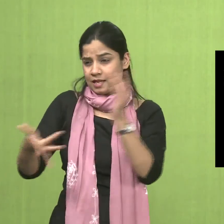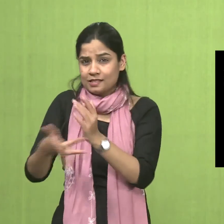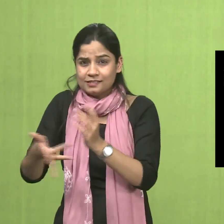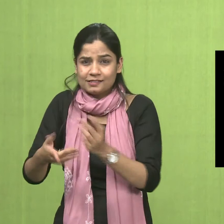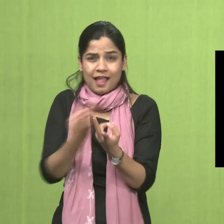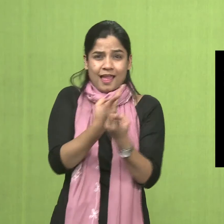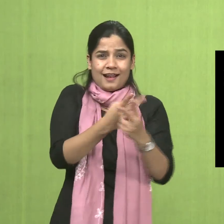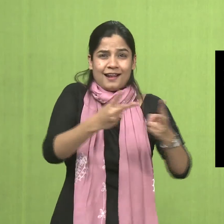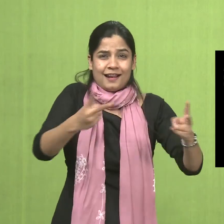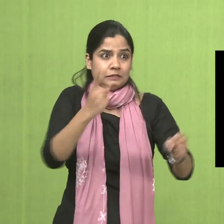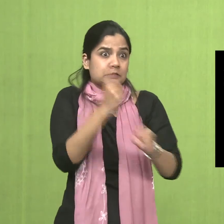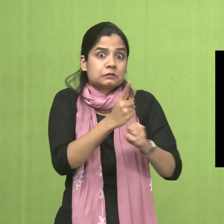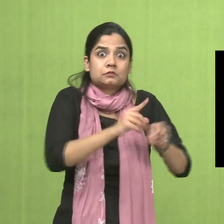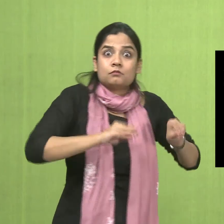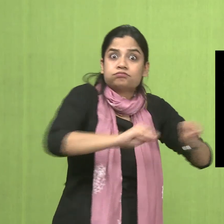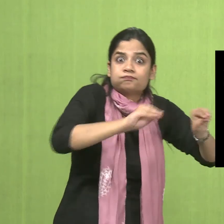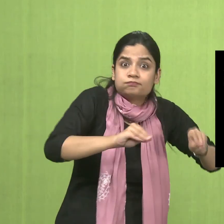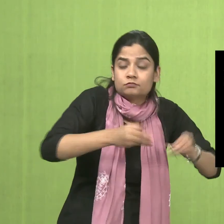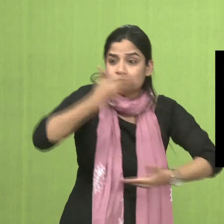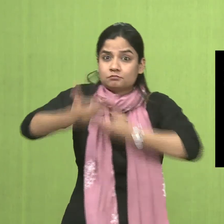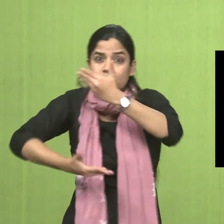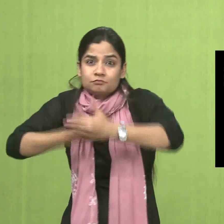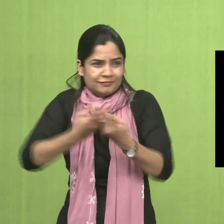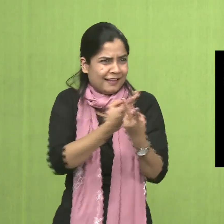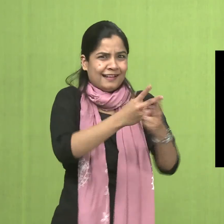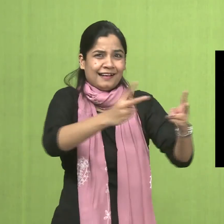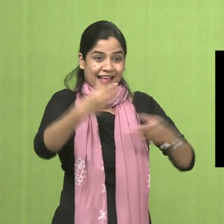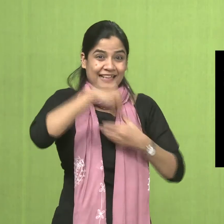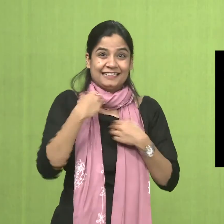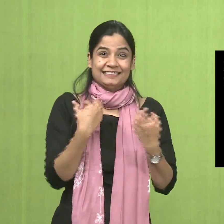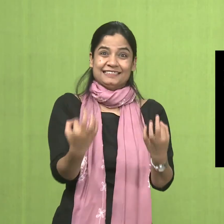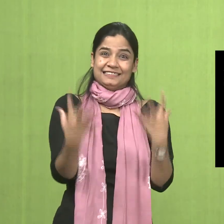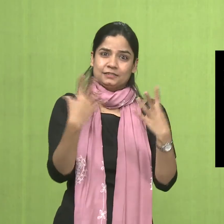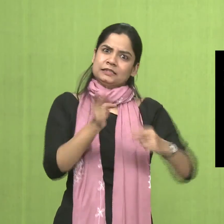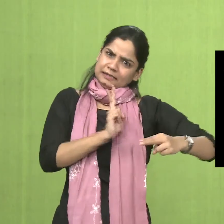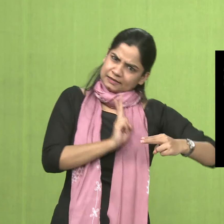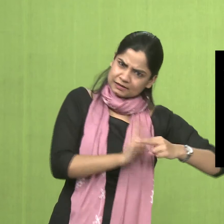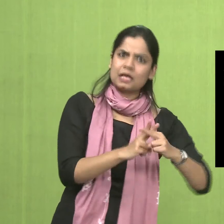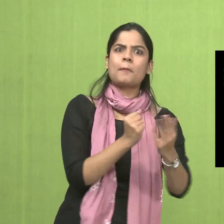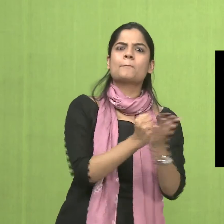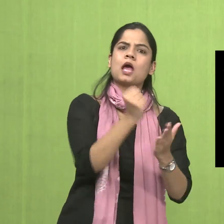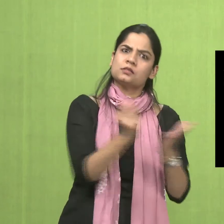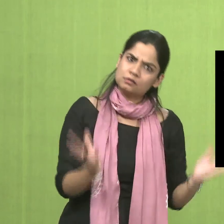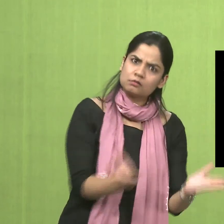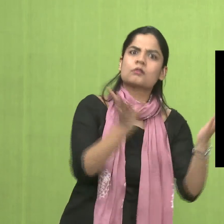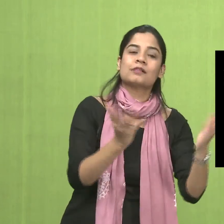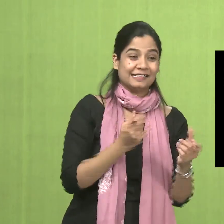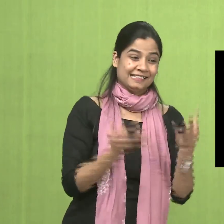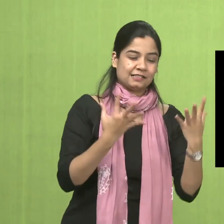computers, etc. and who train, etc. So maybe they will have that skill. So just keep practicing your skills. Once your skills